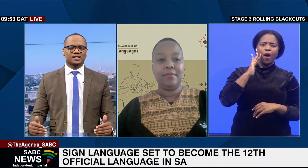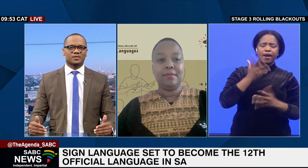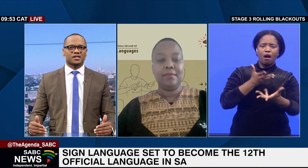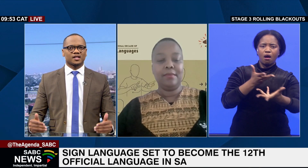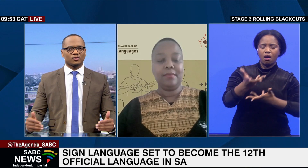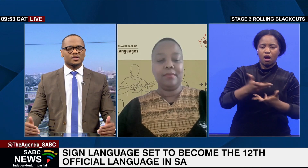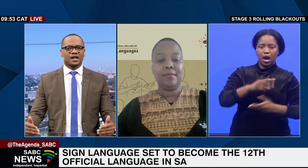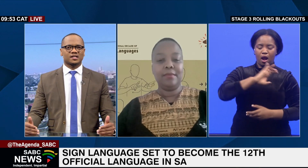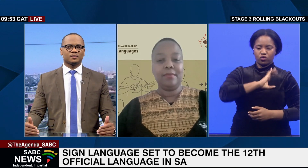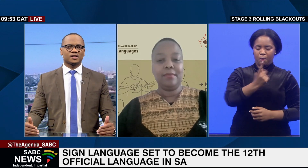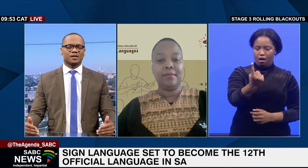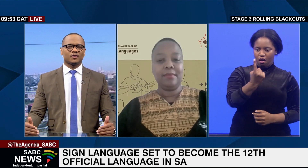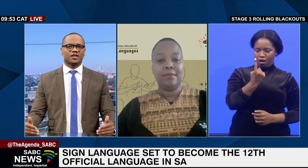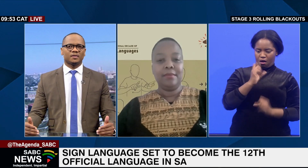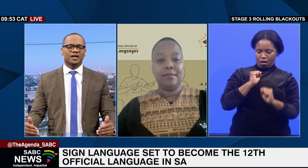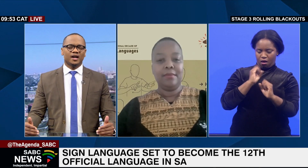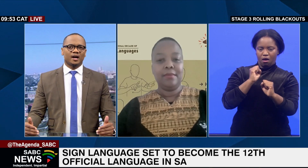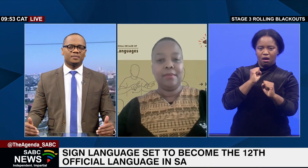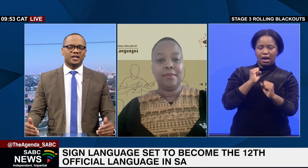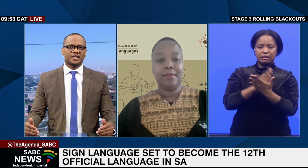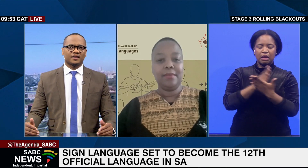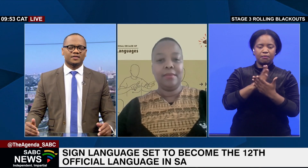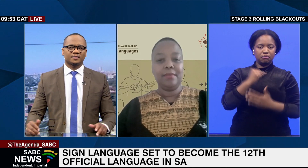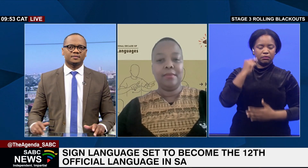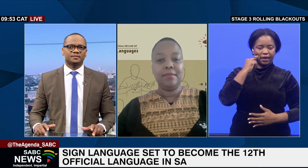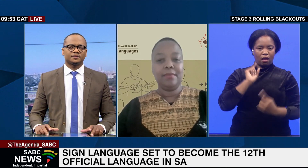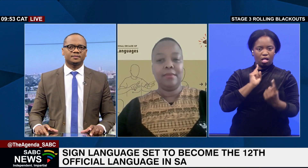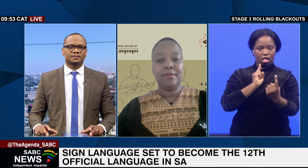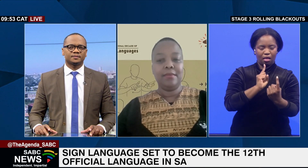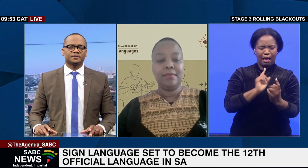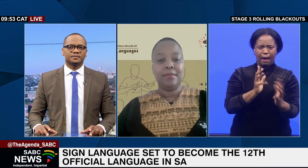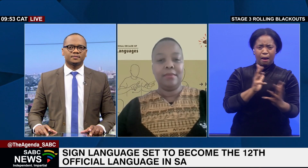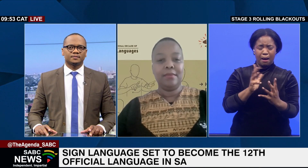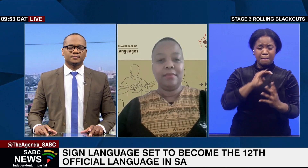with customers, and those customers, some of them being deaf?